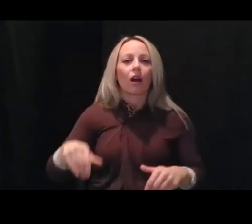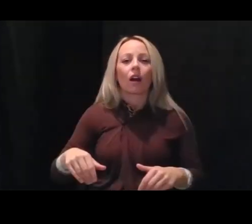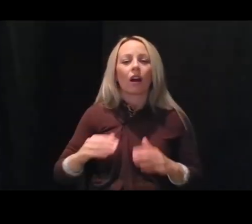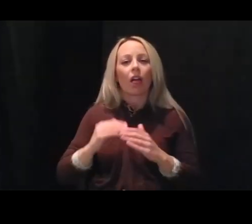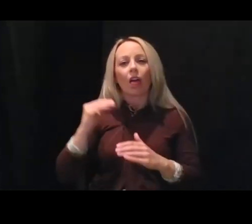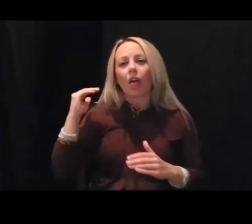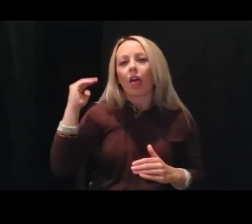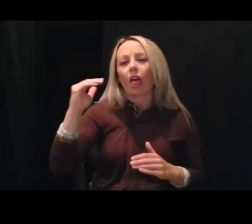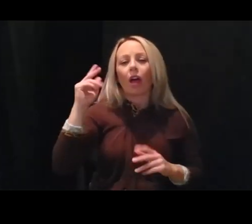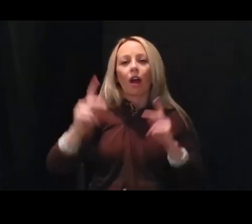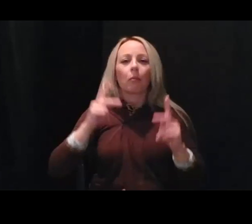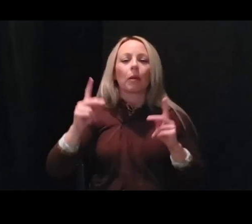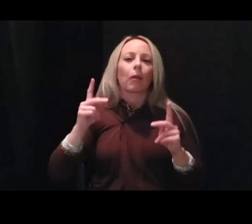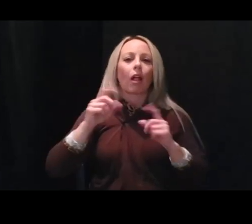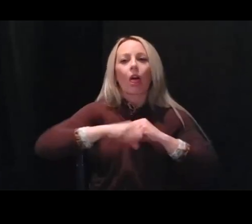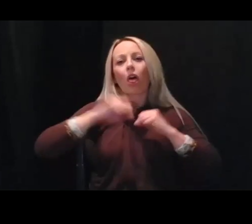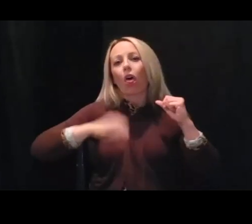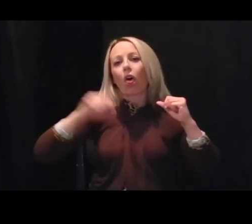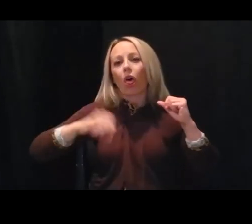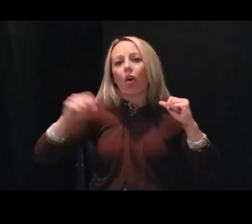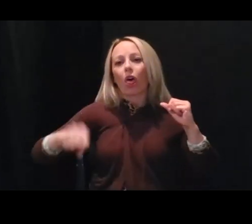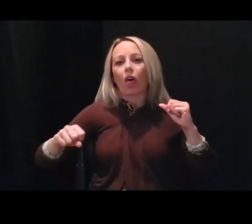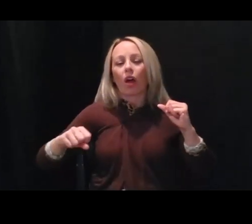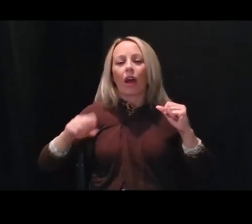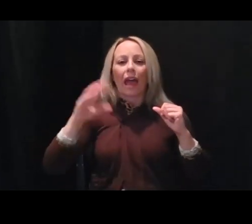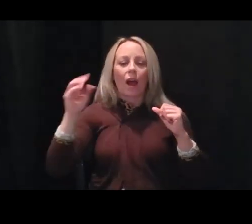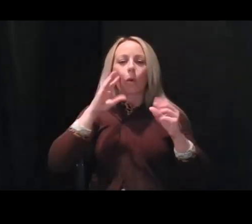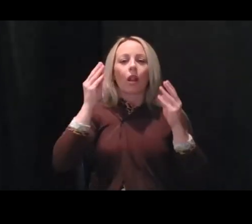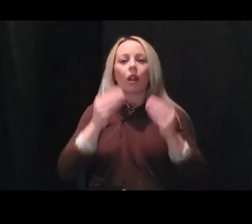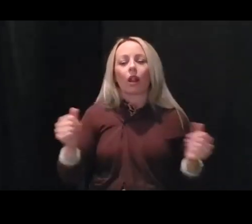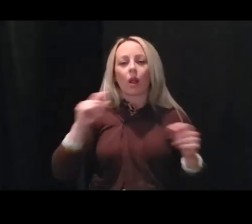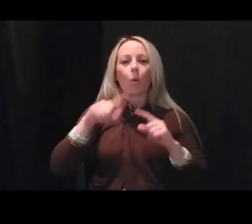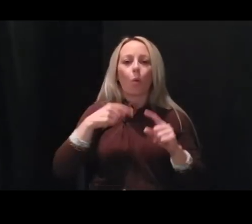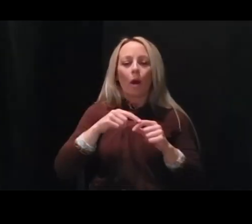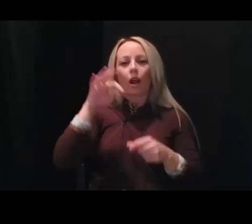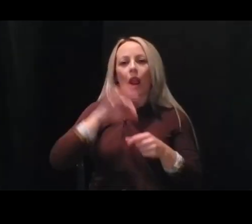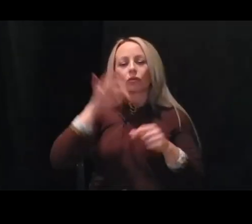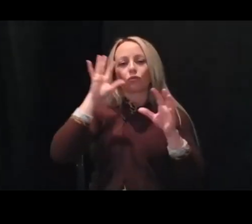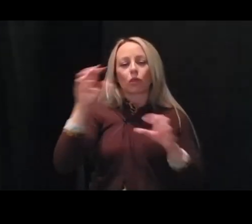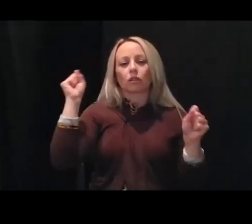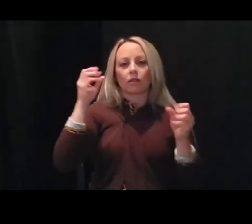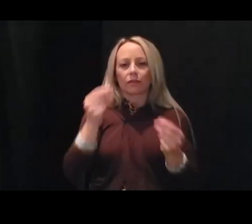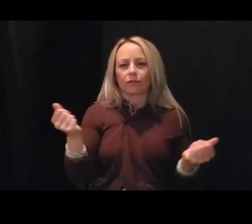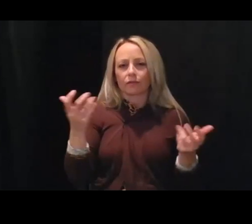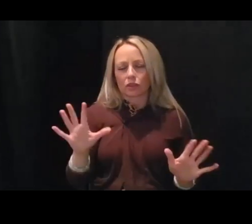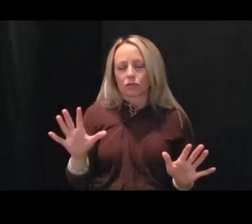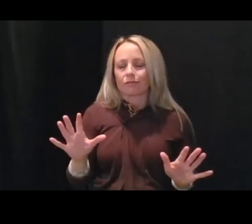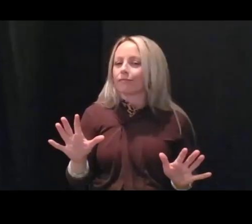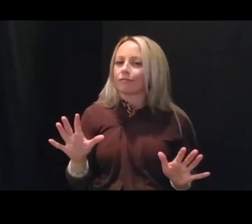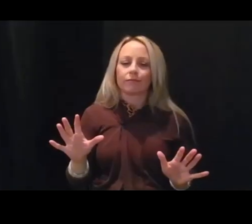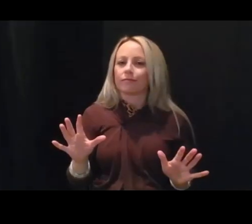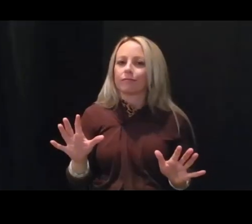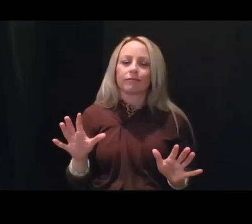election. Since March 21st, when the first case of COVID-19 was confirmed in a Scutt County resident, and